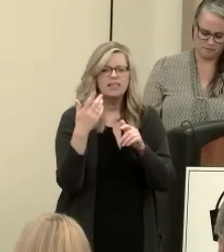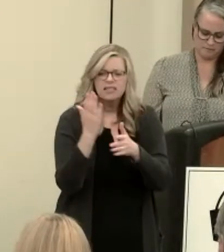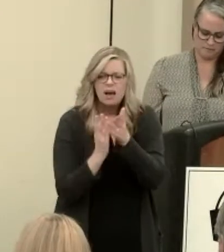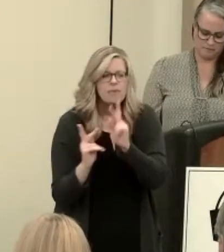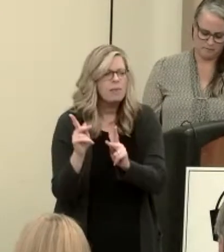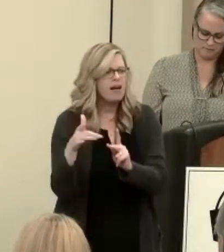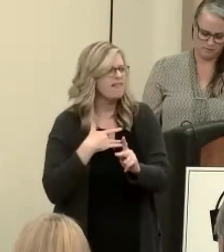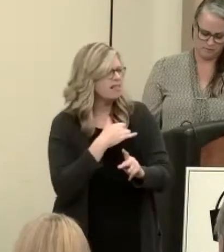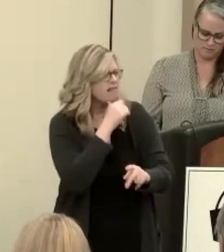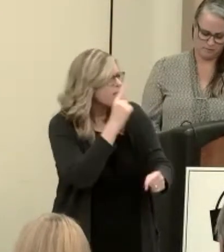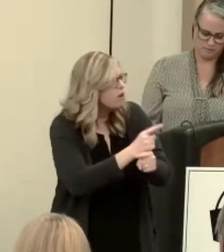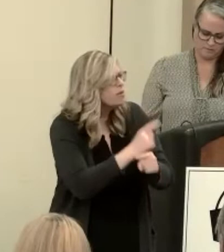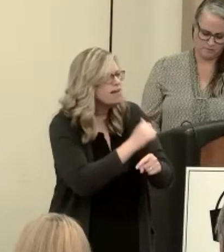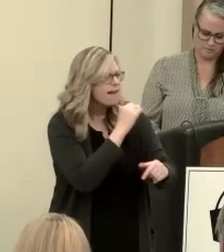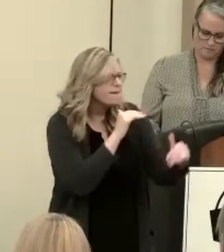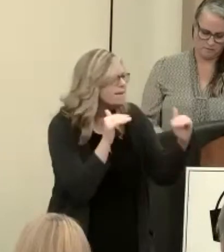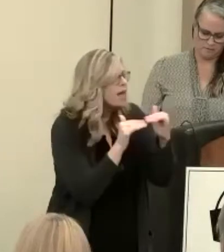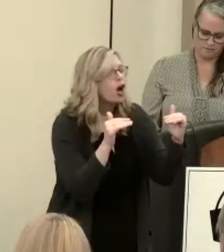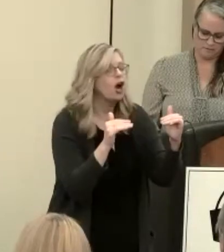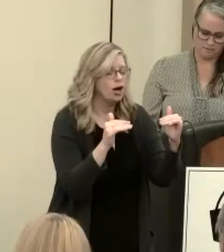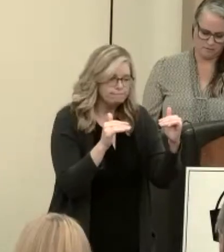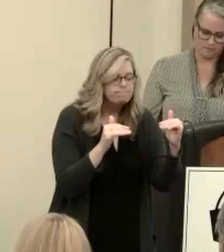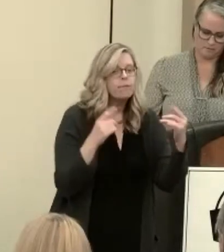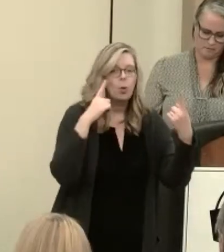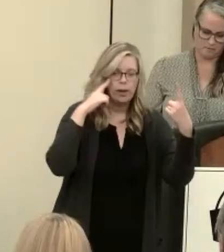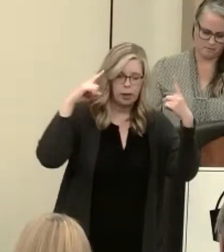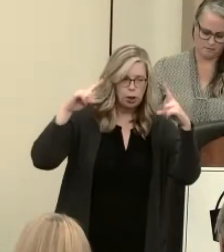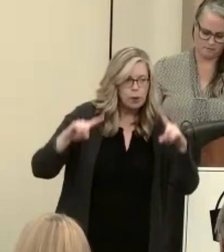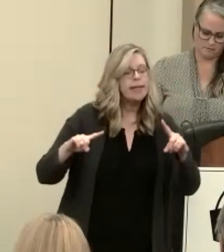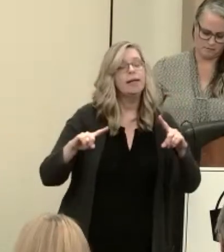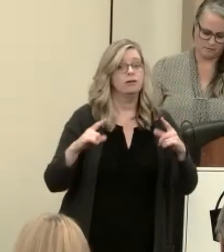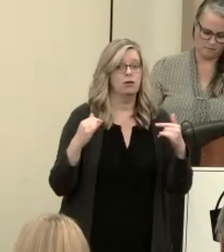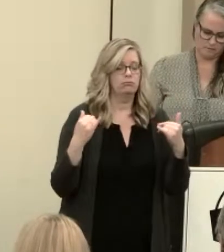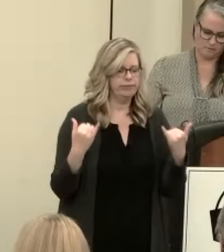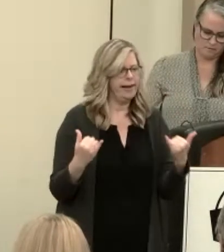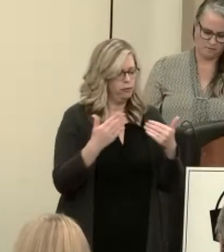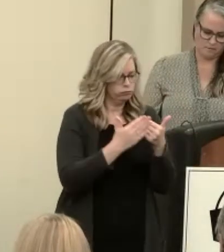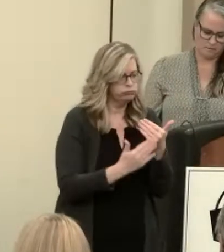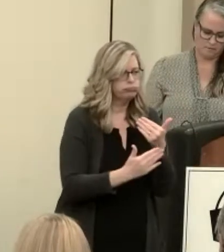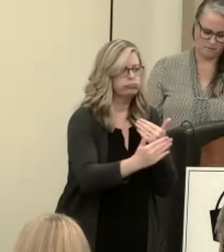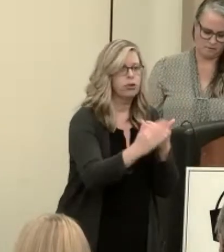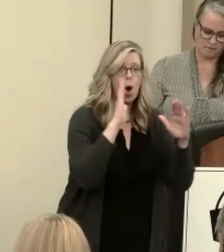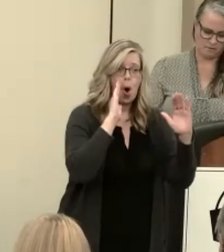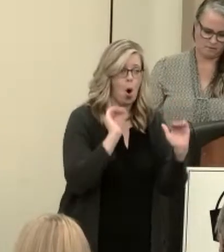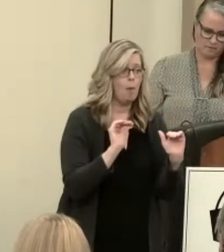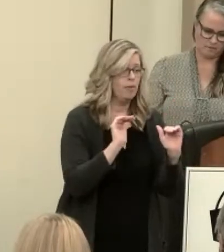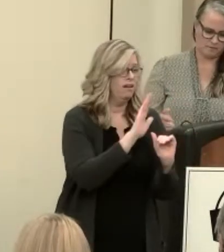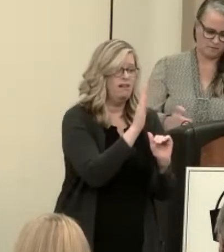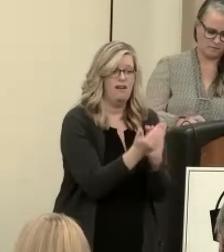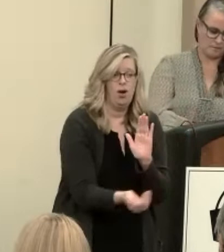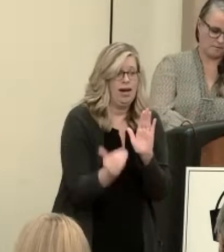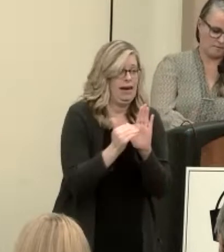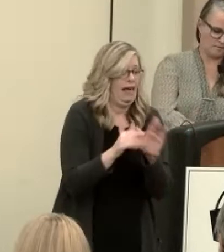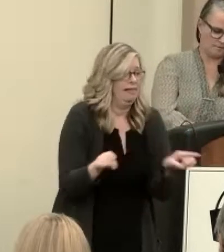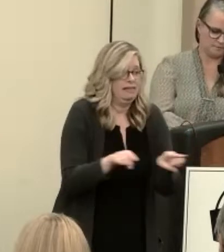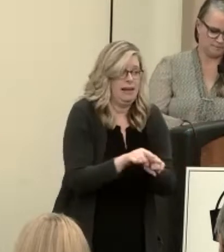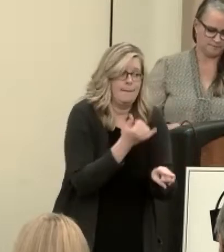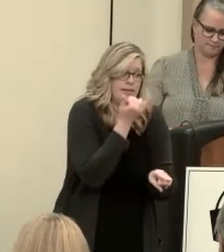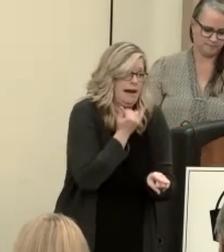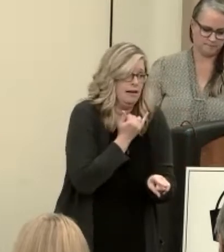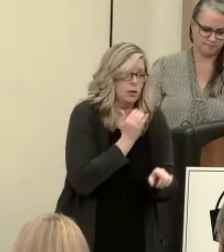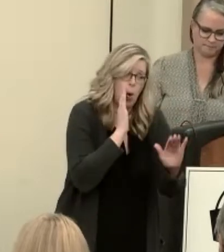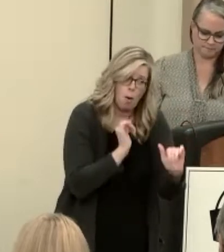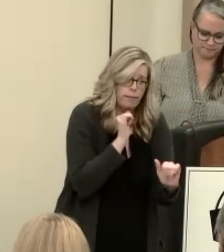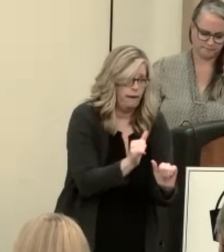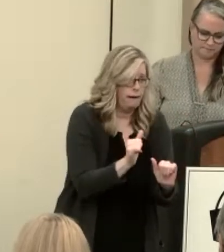and initiatives in the past. And we hope on a go forward basis that we never make those same mistakes again and build a